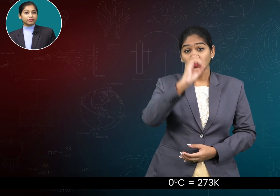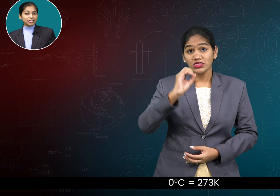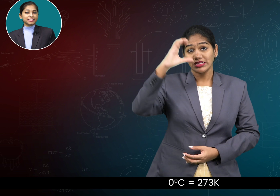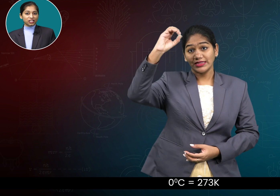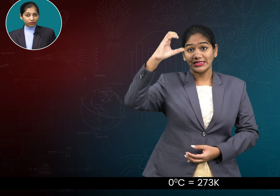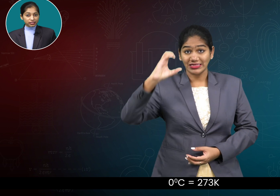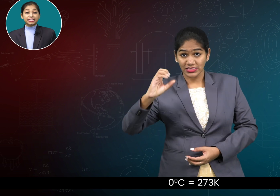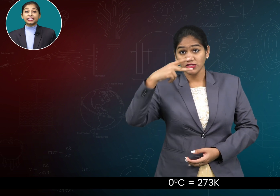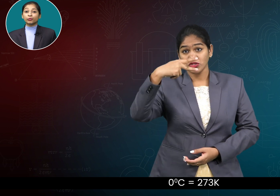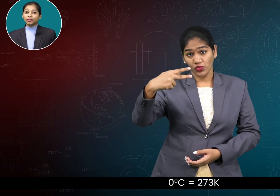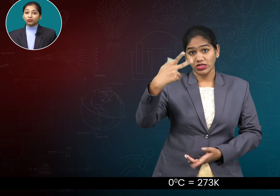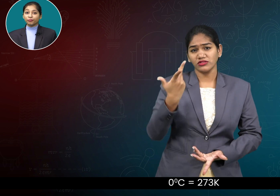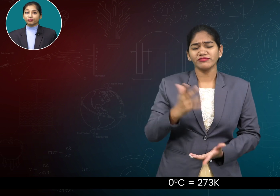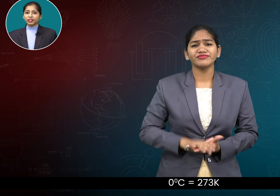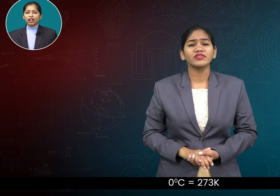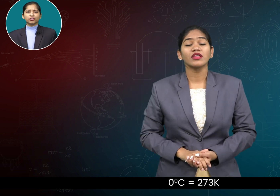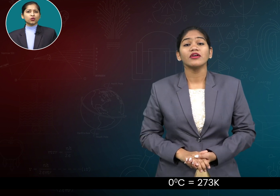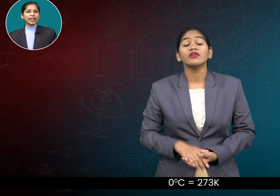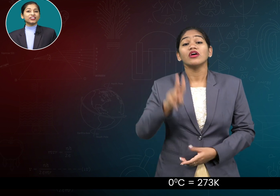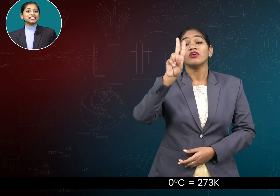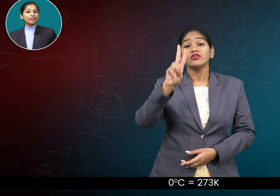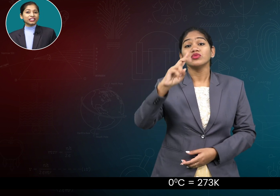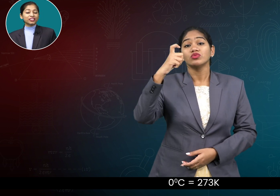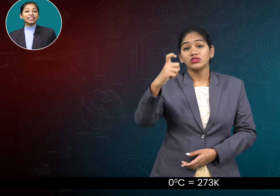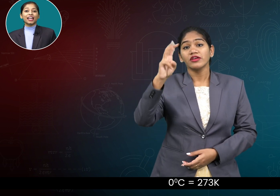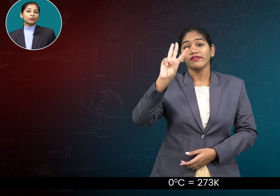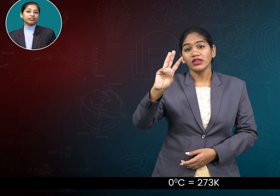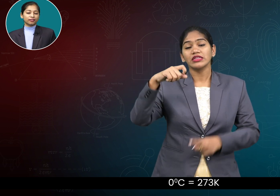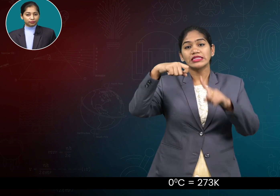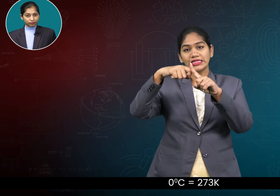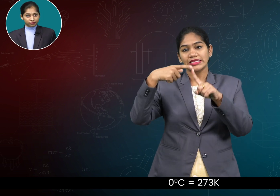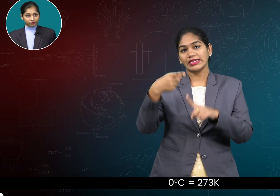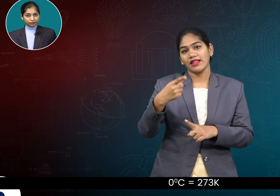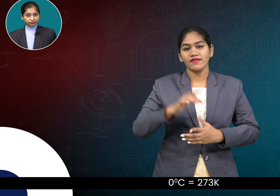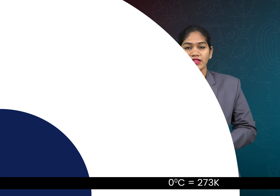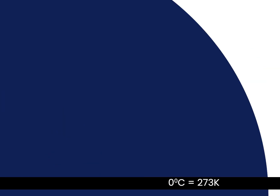0 degrees Celsius is equal to 273 Kelvin.